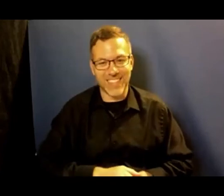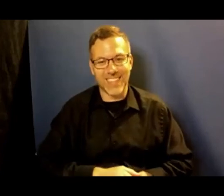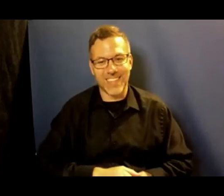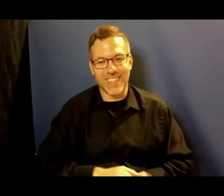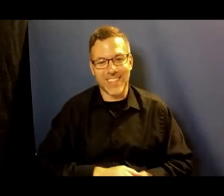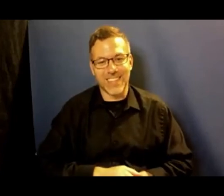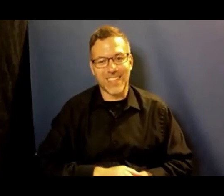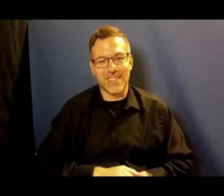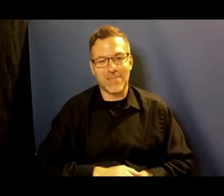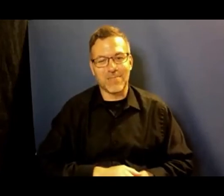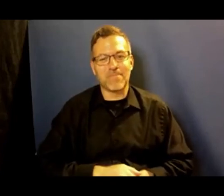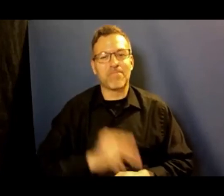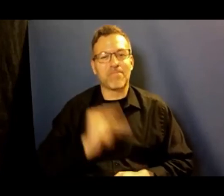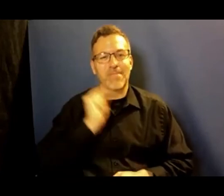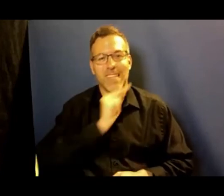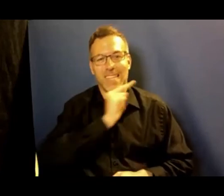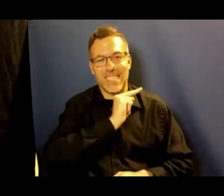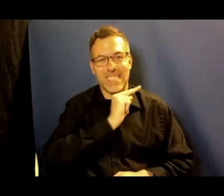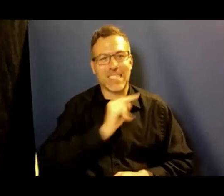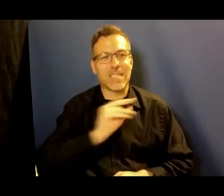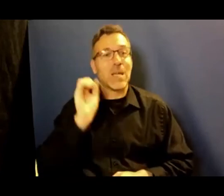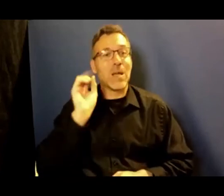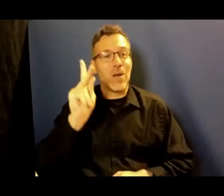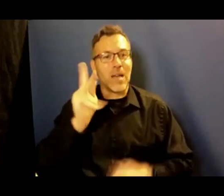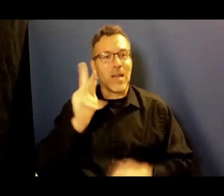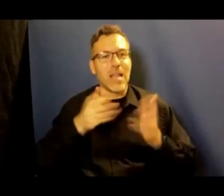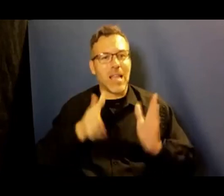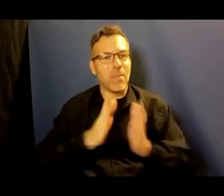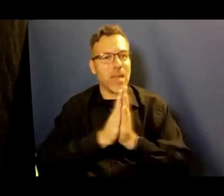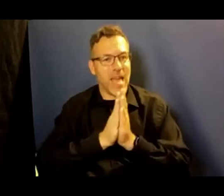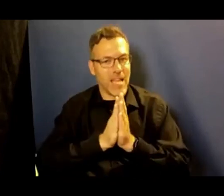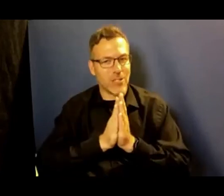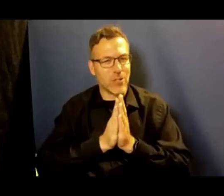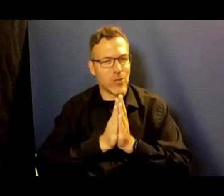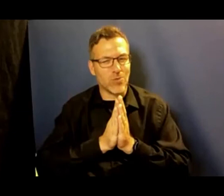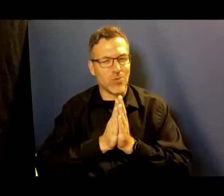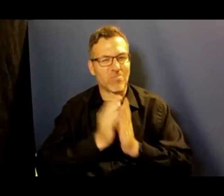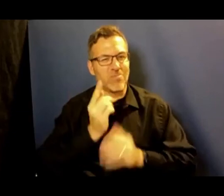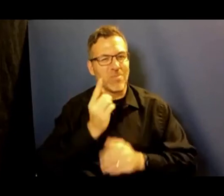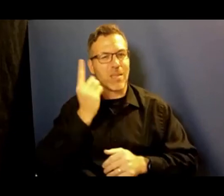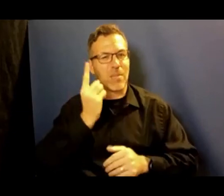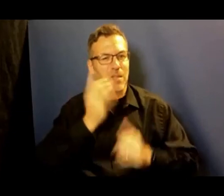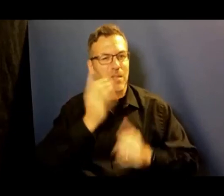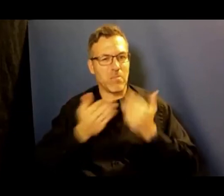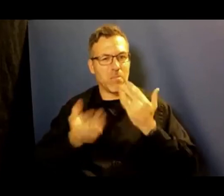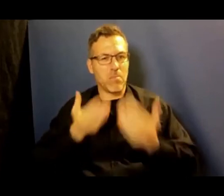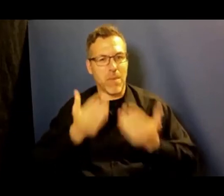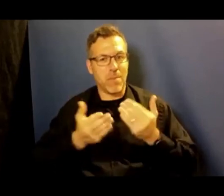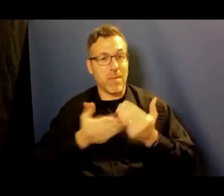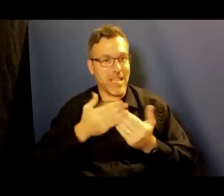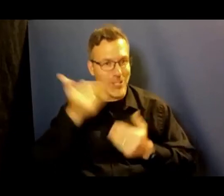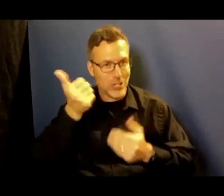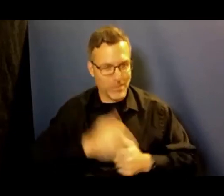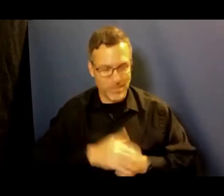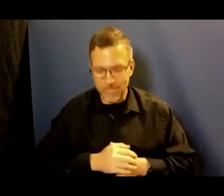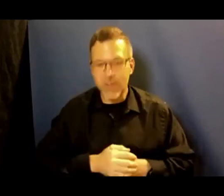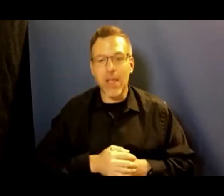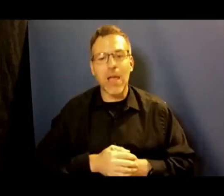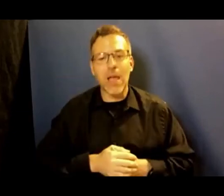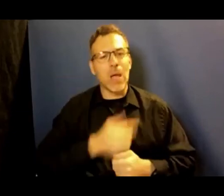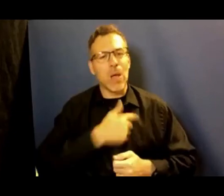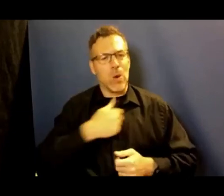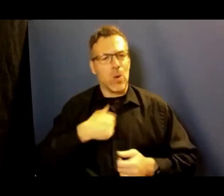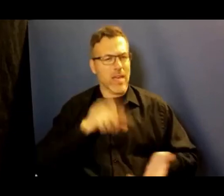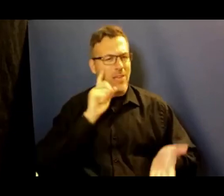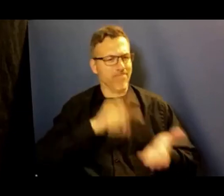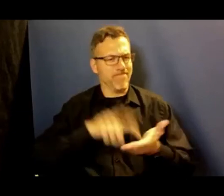All right, well, let me ask you something, hopefully that's easier. Thank you. So we are definitely seeing increases